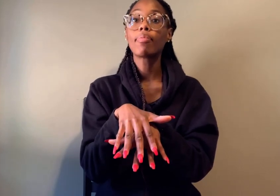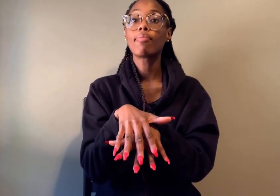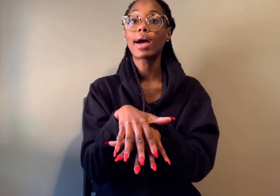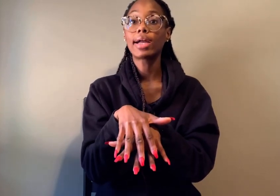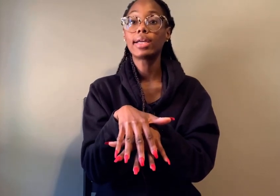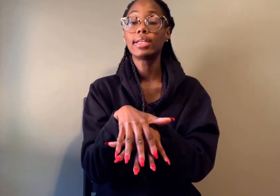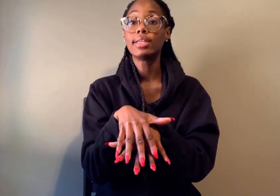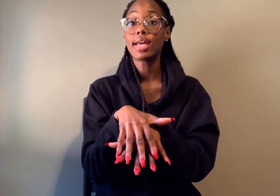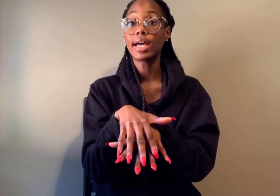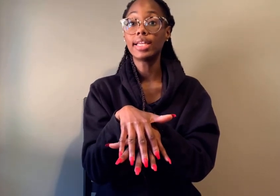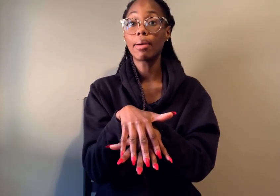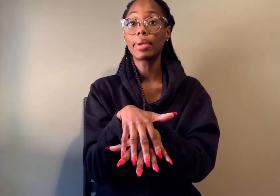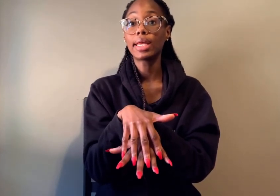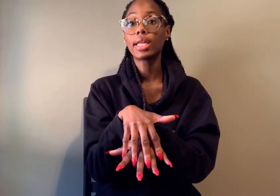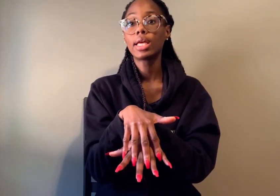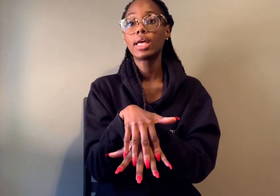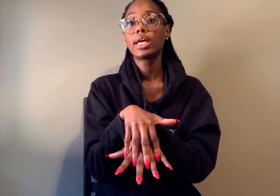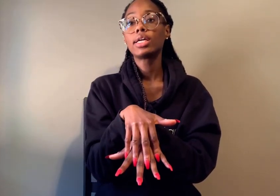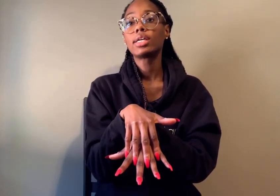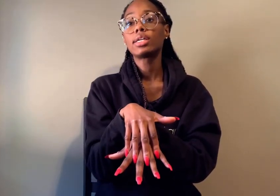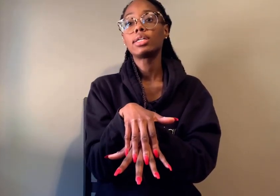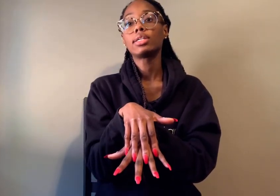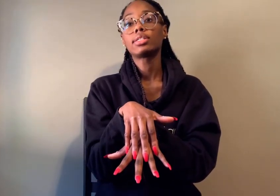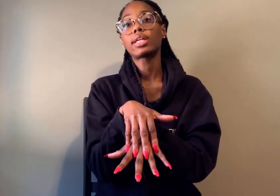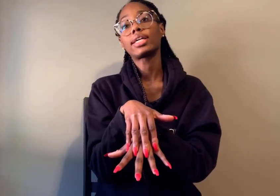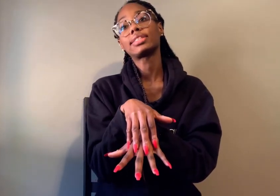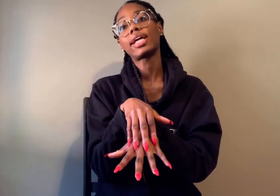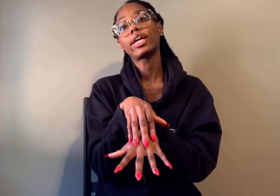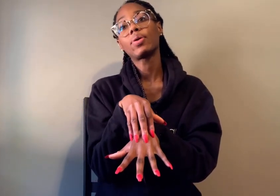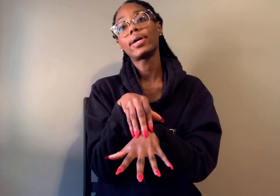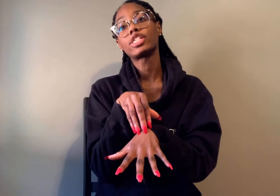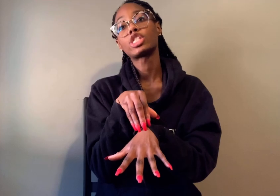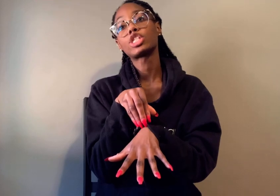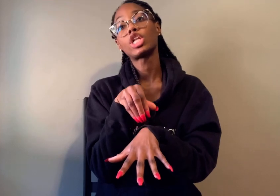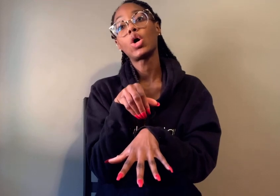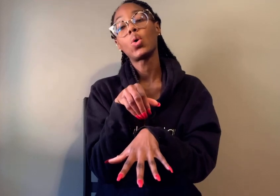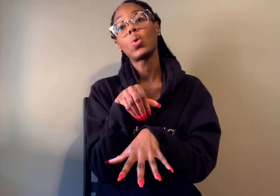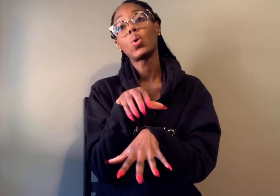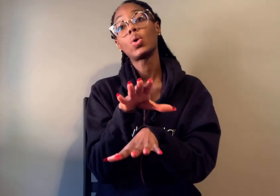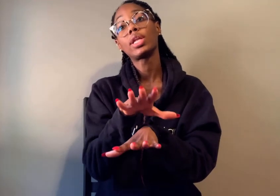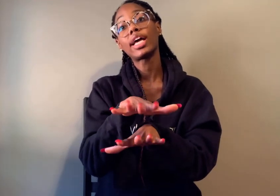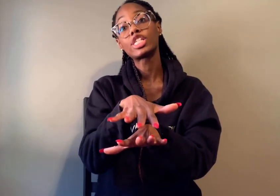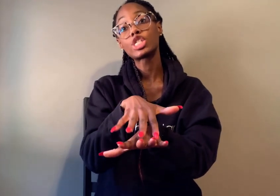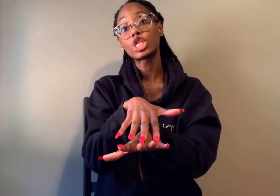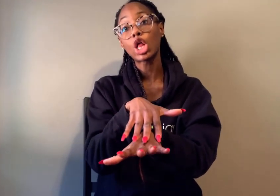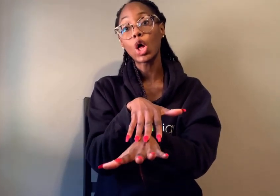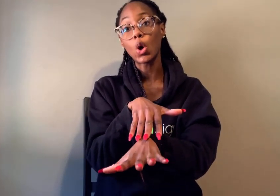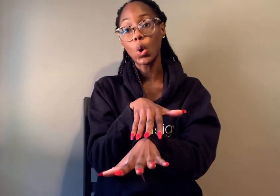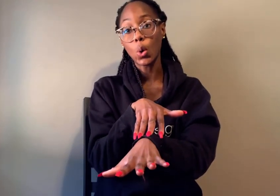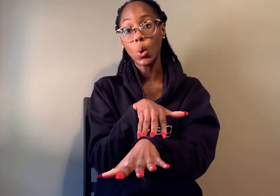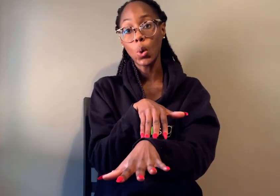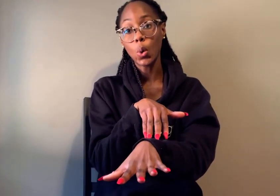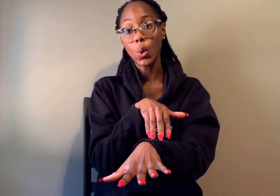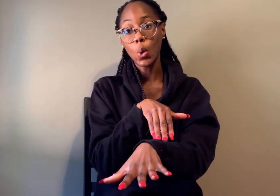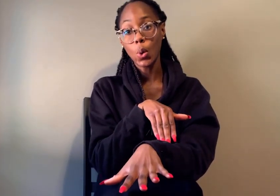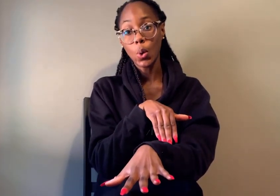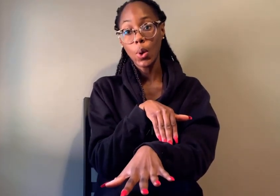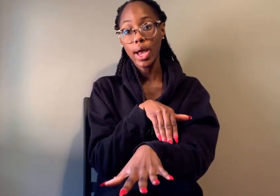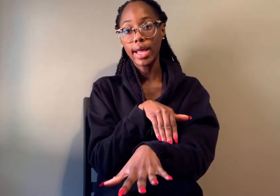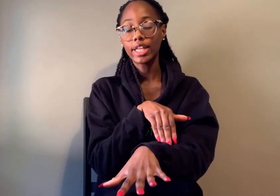of my non-dominant, like a slight caress, slow. like slow. And they